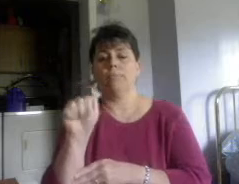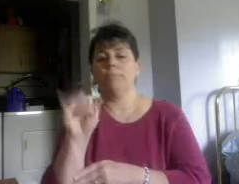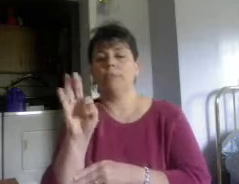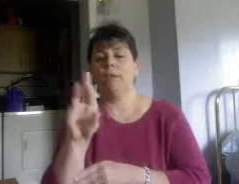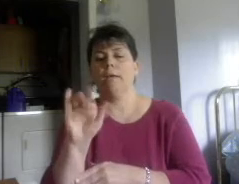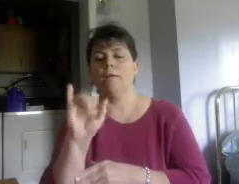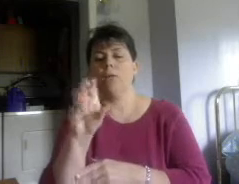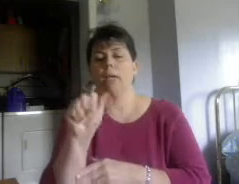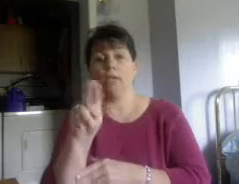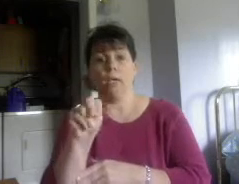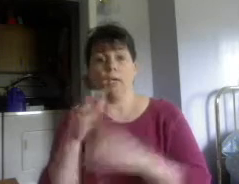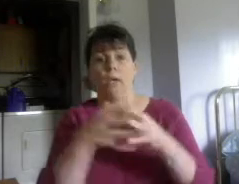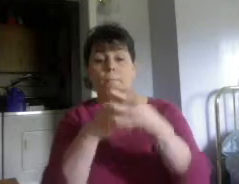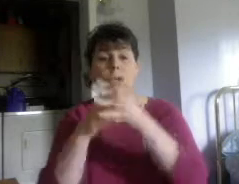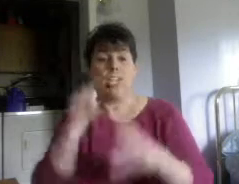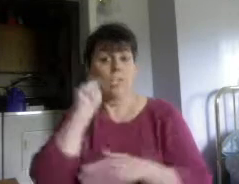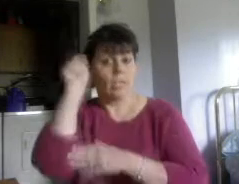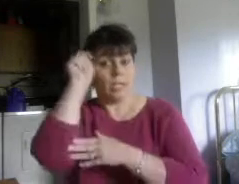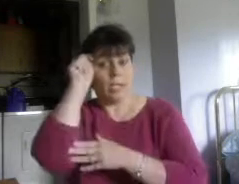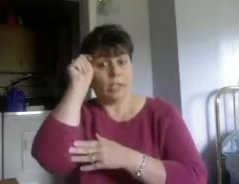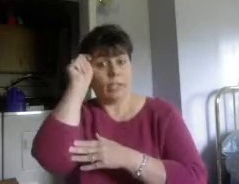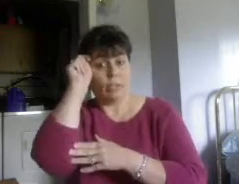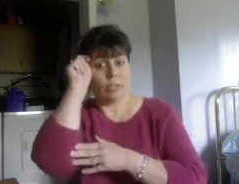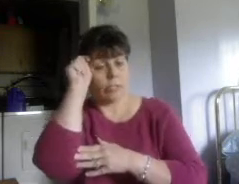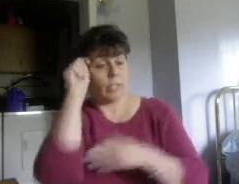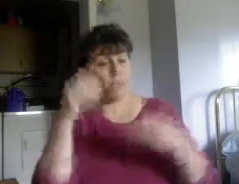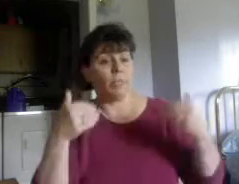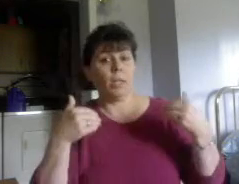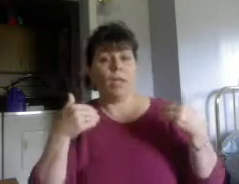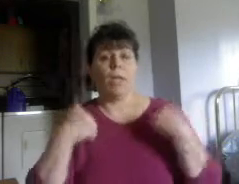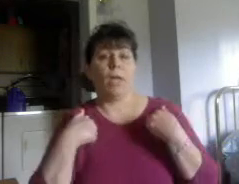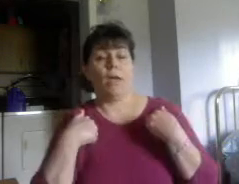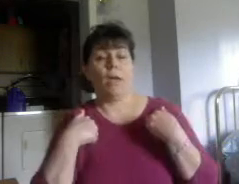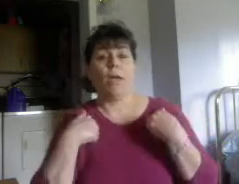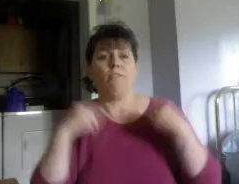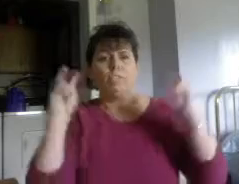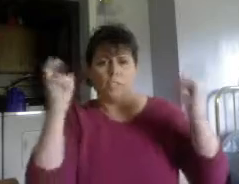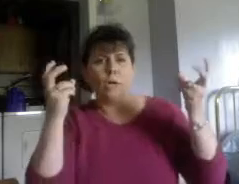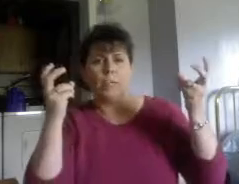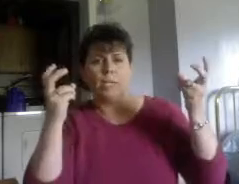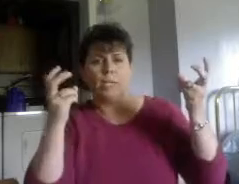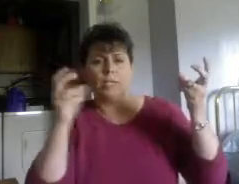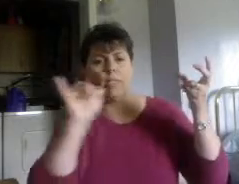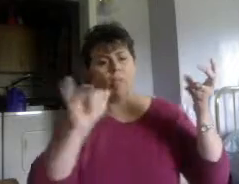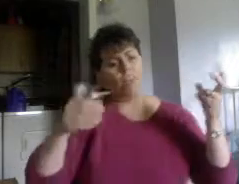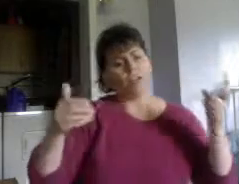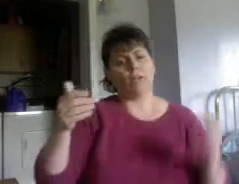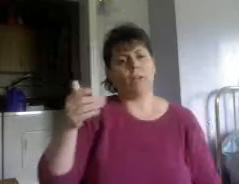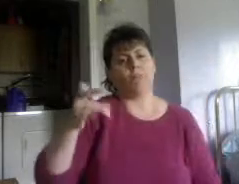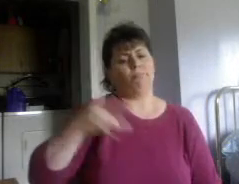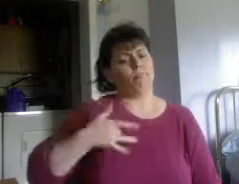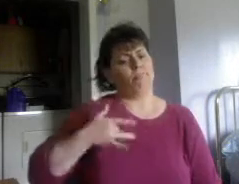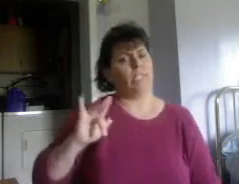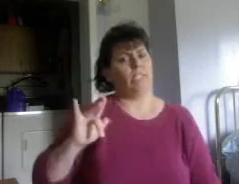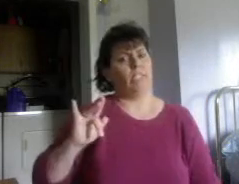sensitive topics in the Black community. For example, many American families are headed by a woman and there's